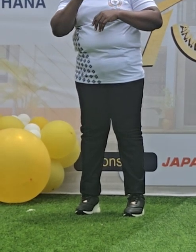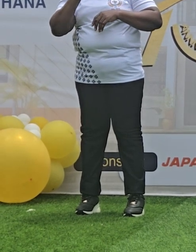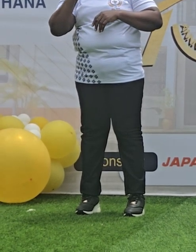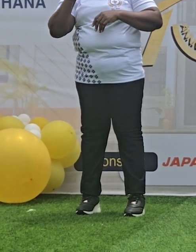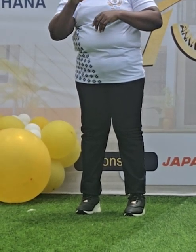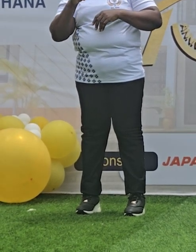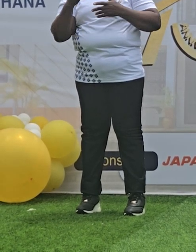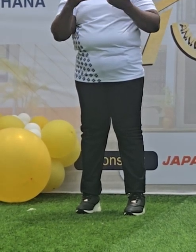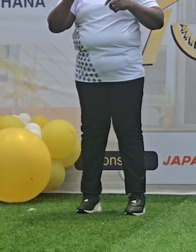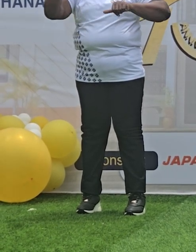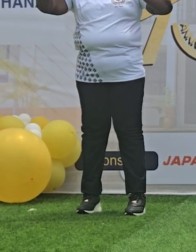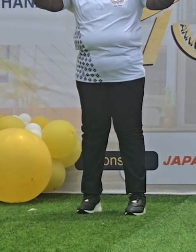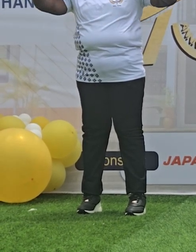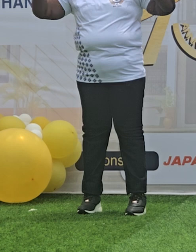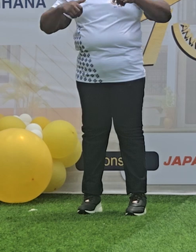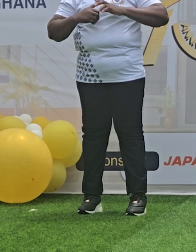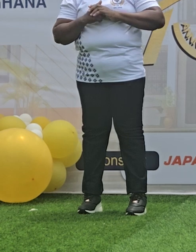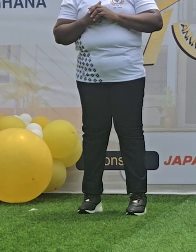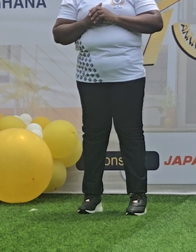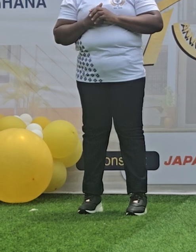etc.